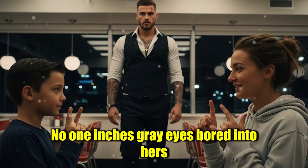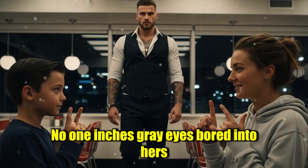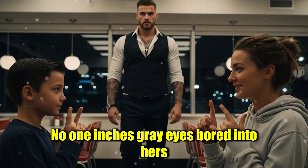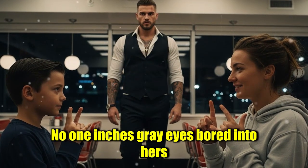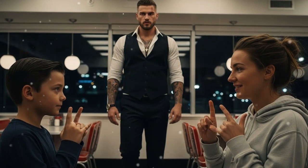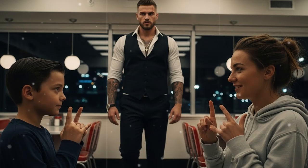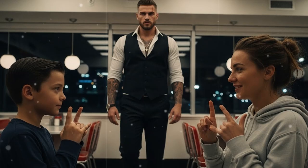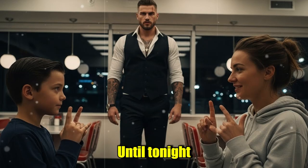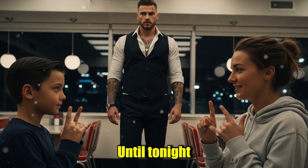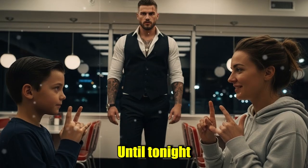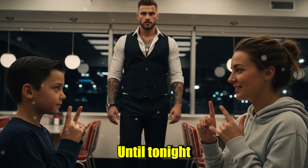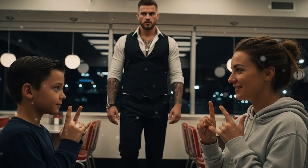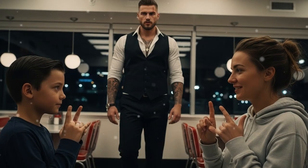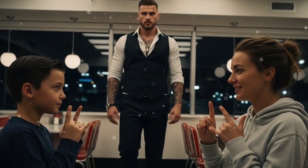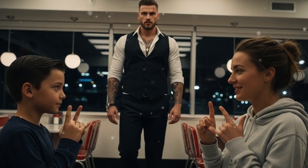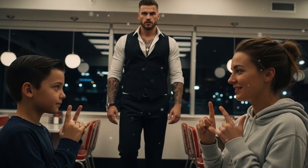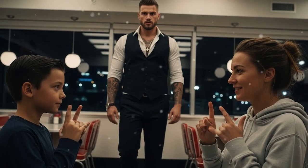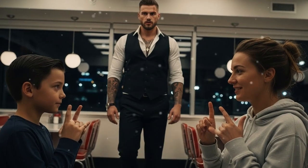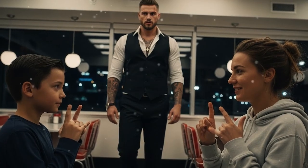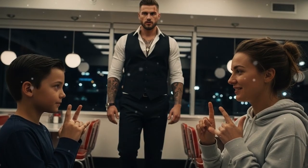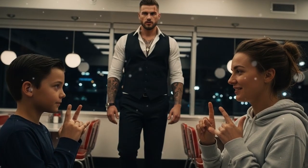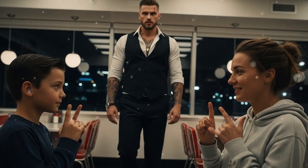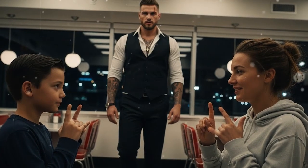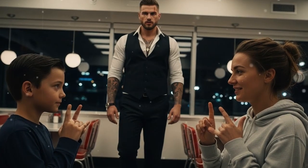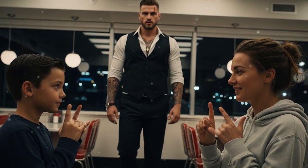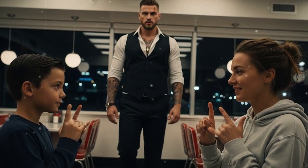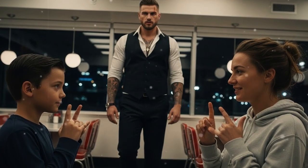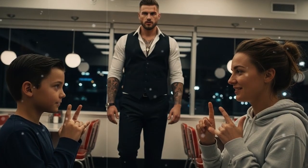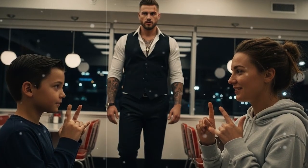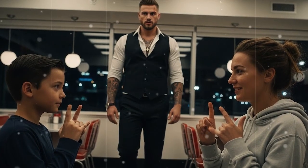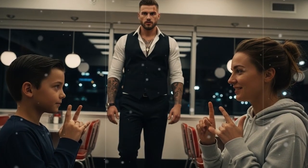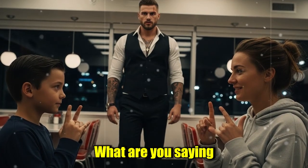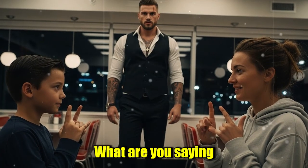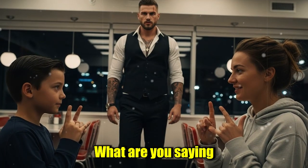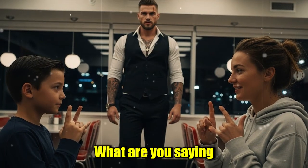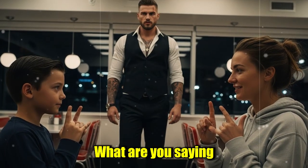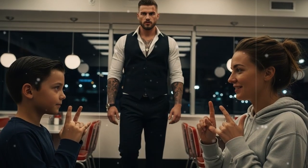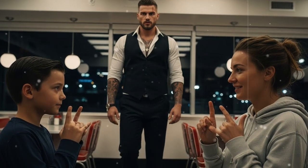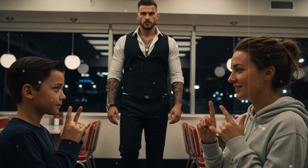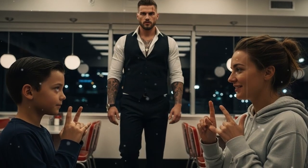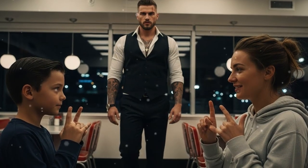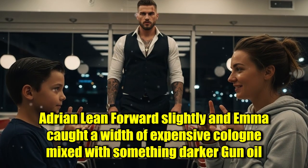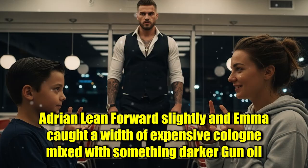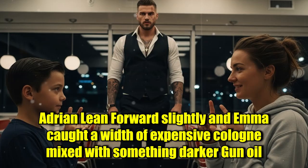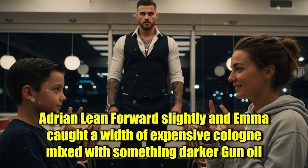into hers. Until tonight. Until you. Emma's mouth went dry. What are you saying? Adrian leaned